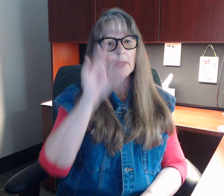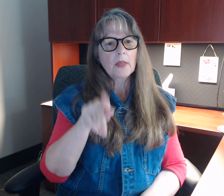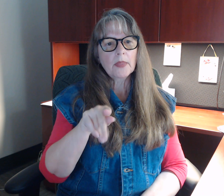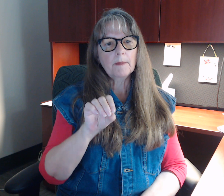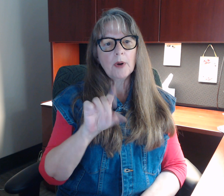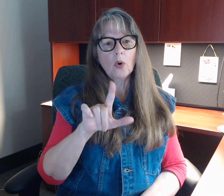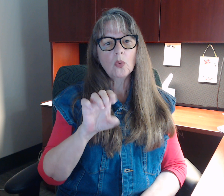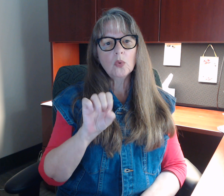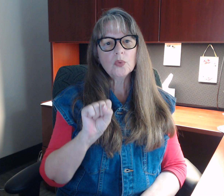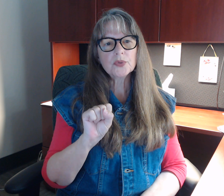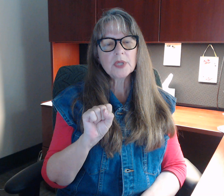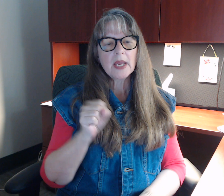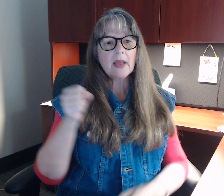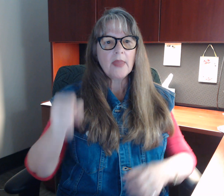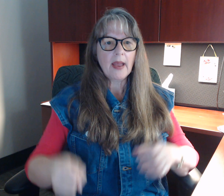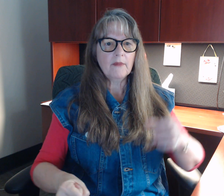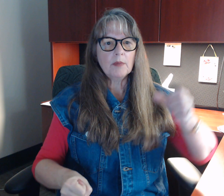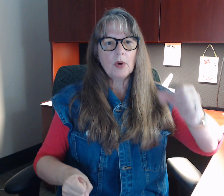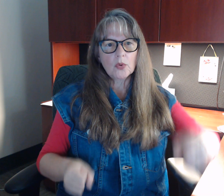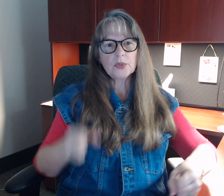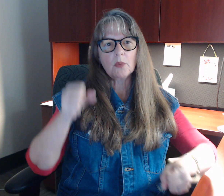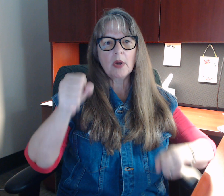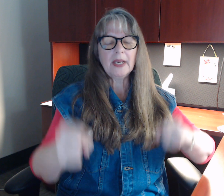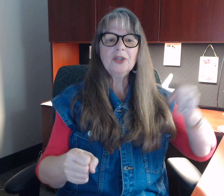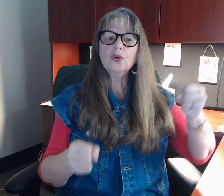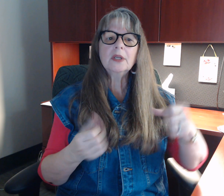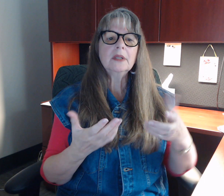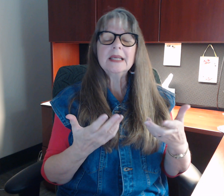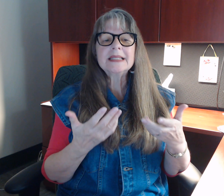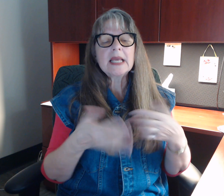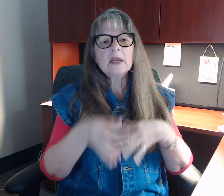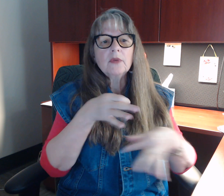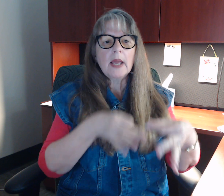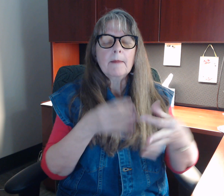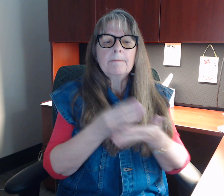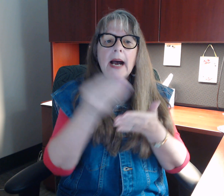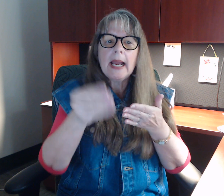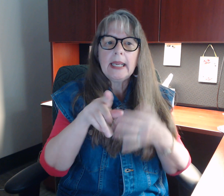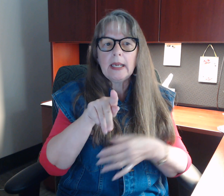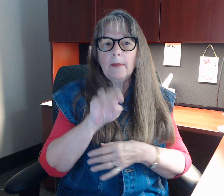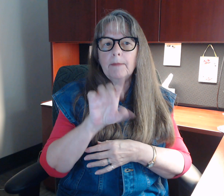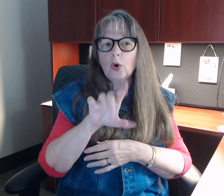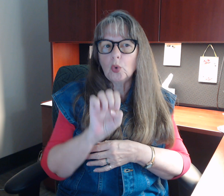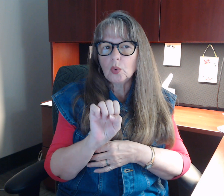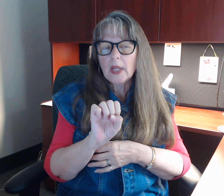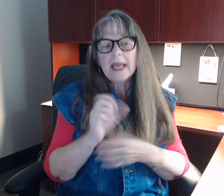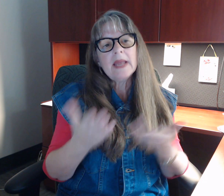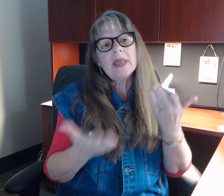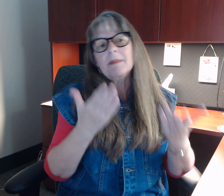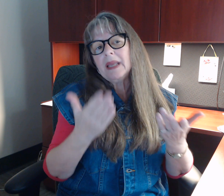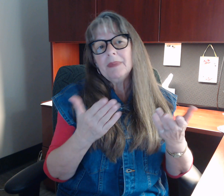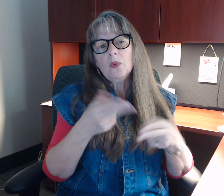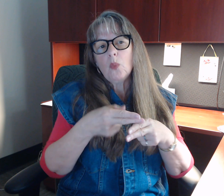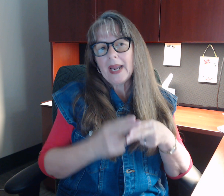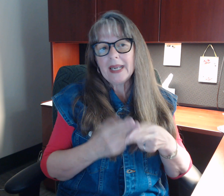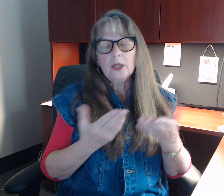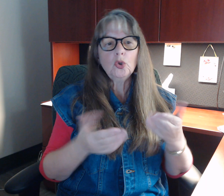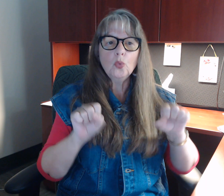the poles, and they have the poles they walk, and you can, instead of like buying a pole and they may be weighted, you